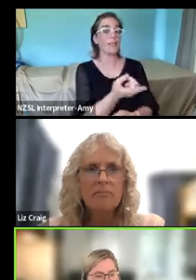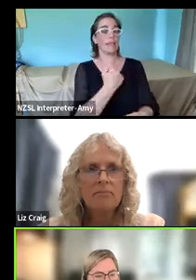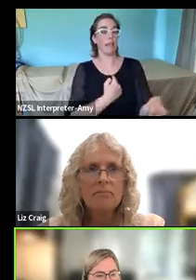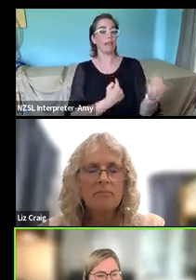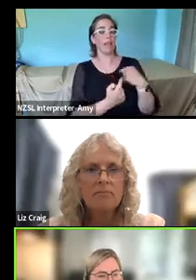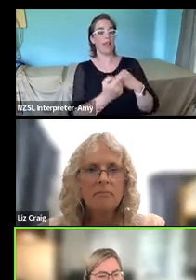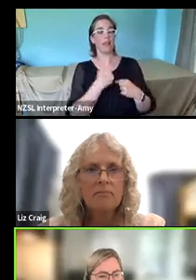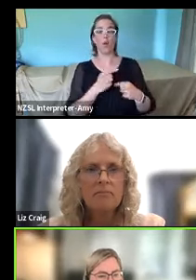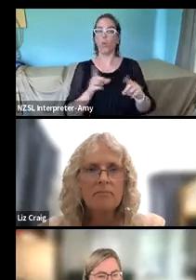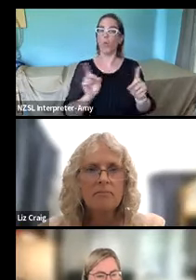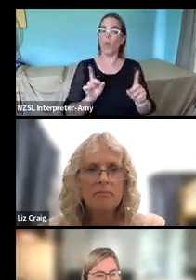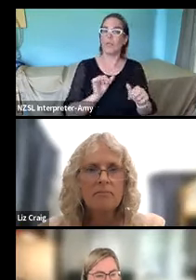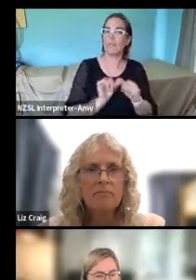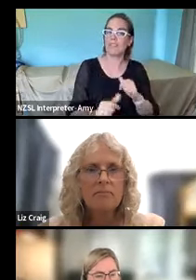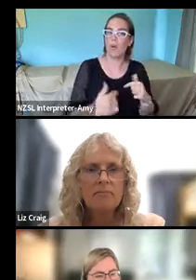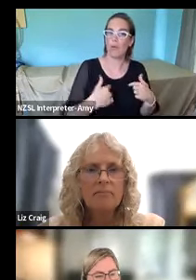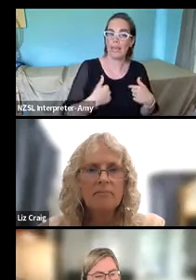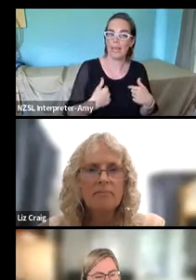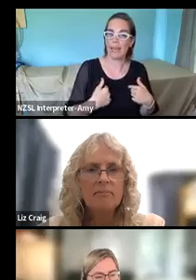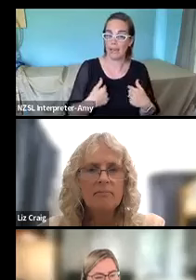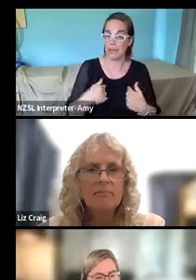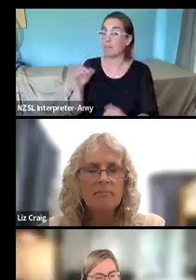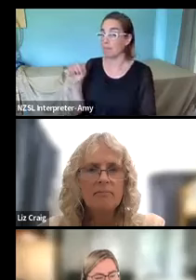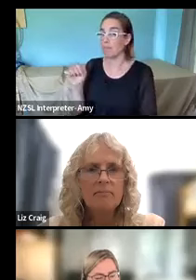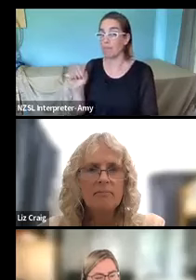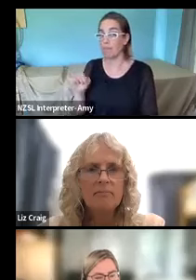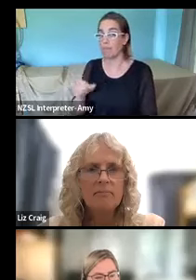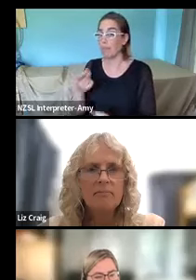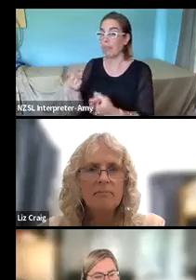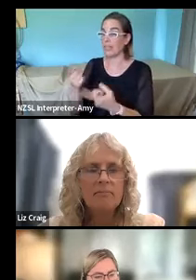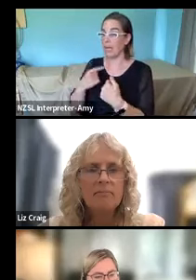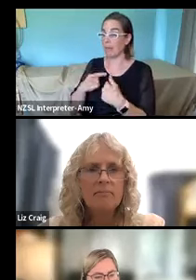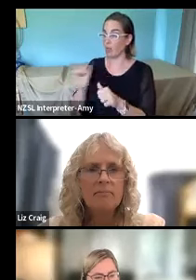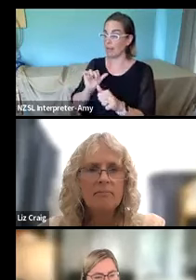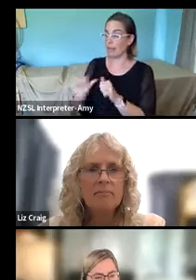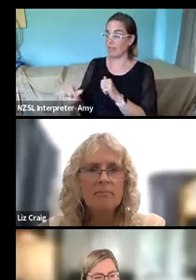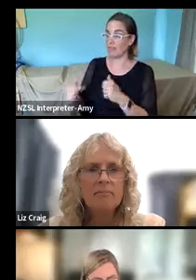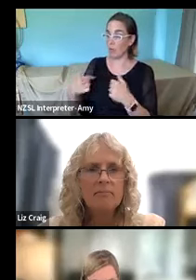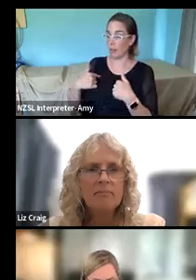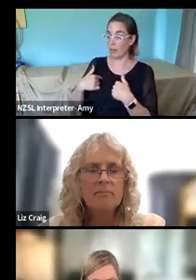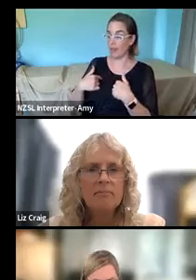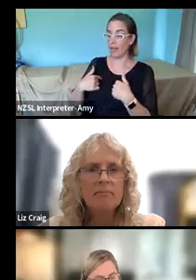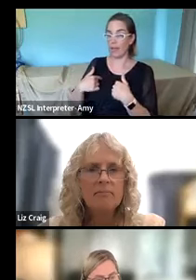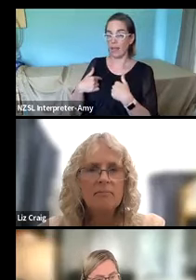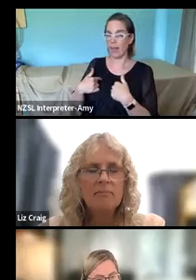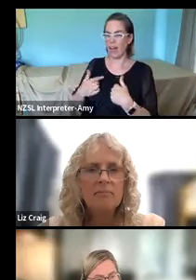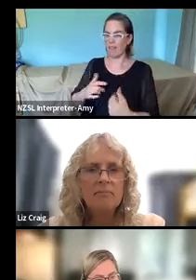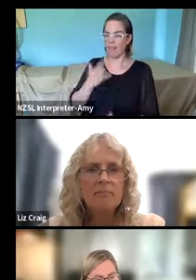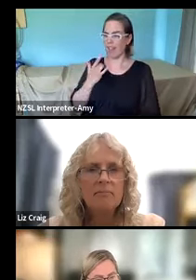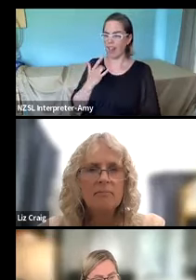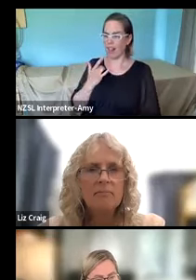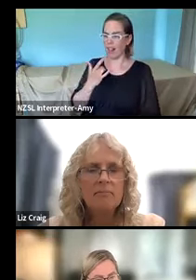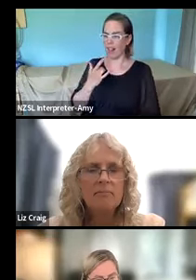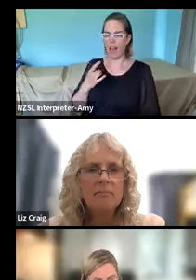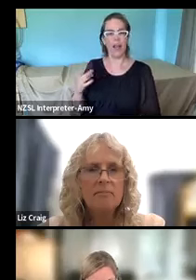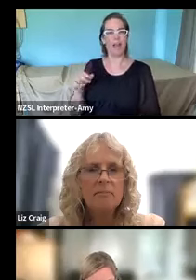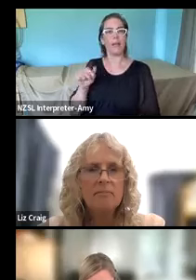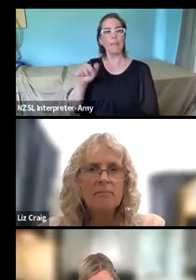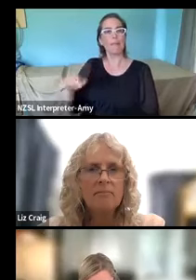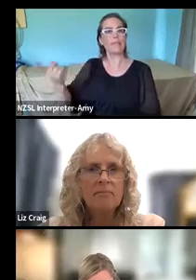best for me. Yeah, and that's like ID services. They tell me what's best for them and for me. Basically, yeah. I feel like I'm getting told what to do, that I